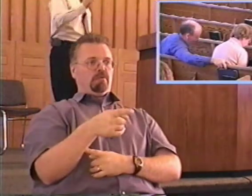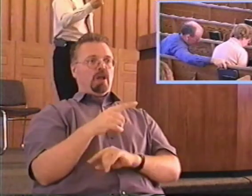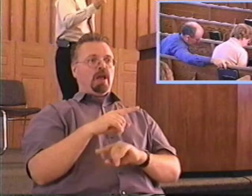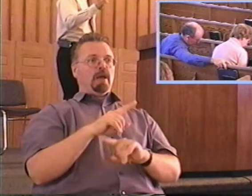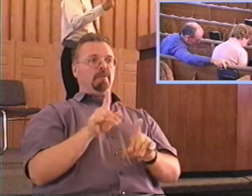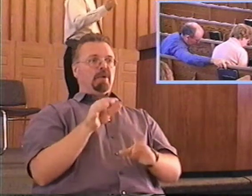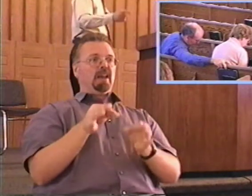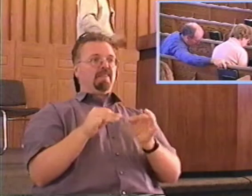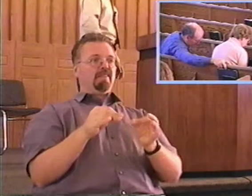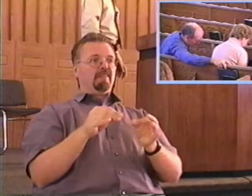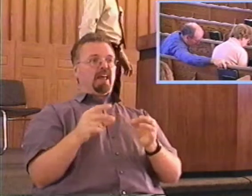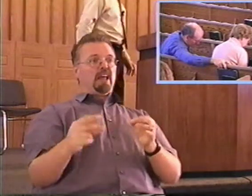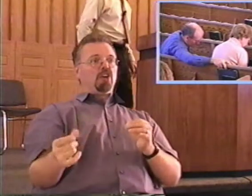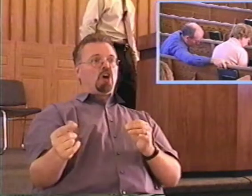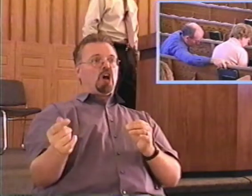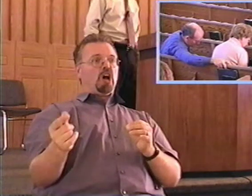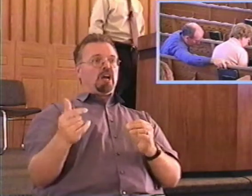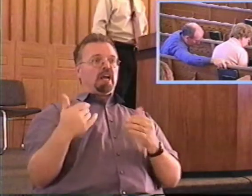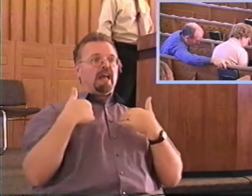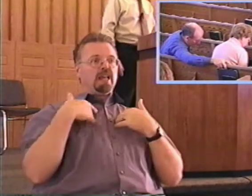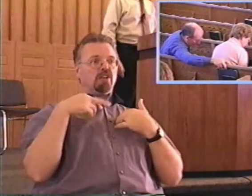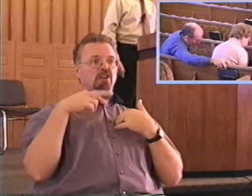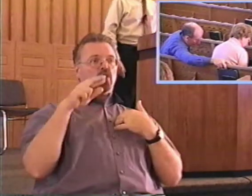But if that dog gets rabies,